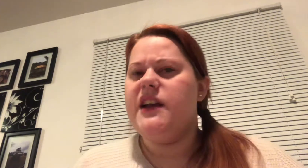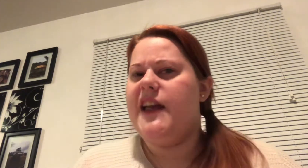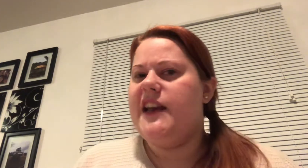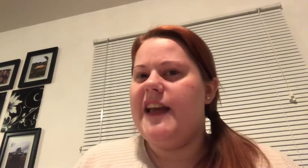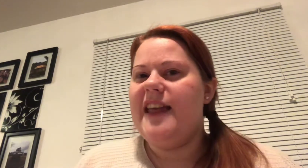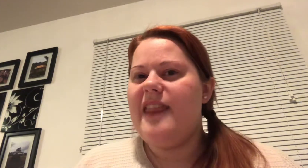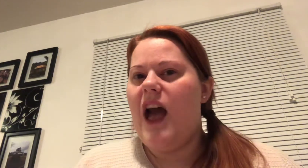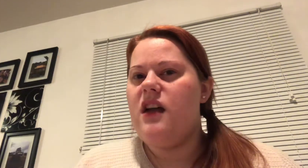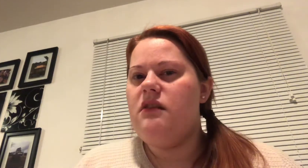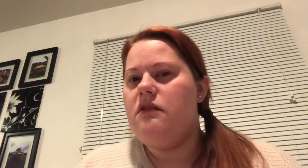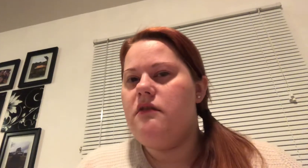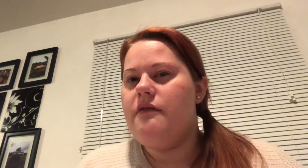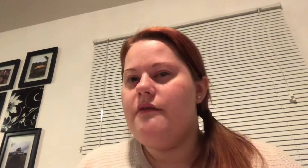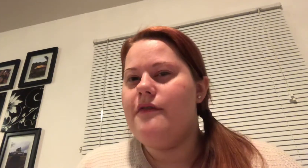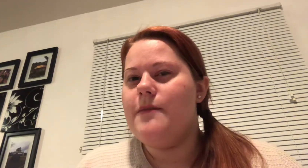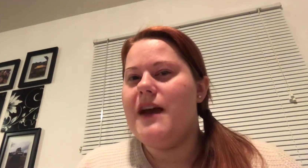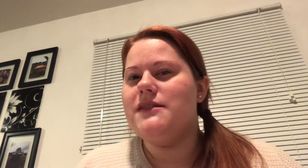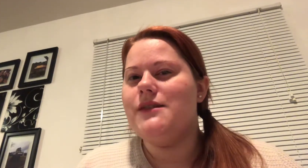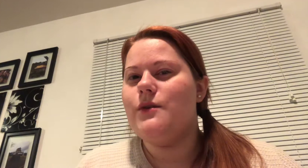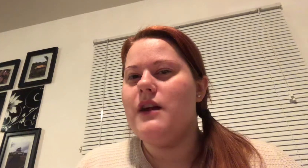Can you get that from that story?